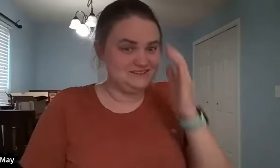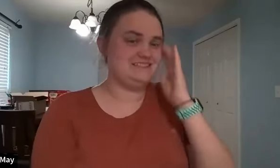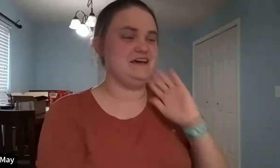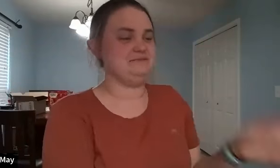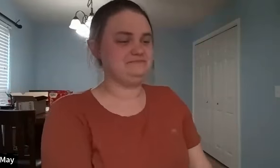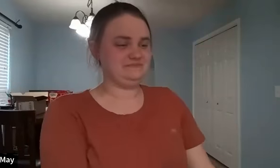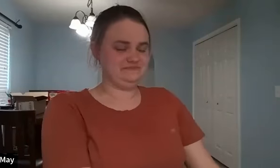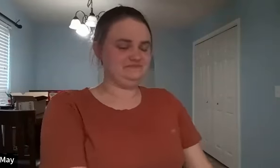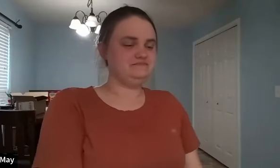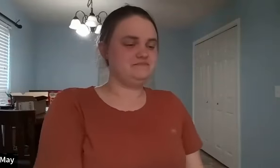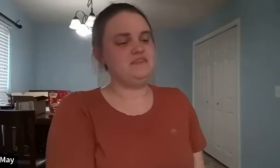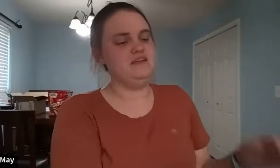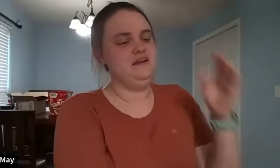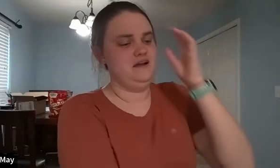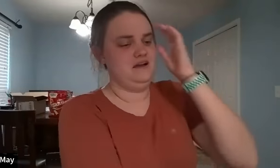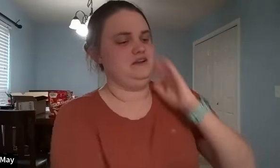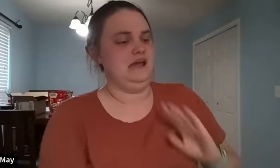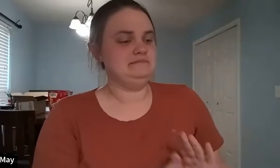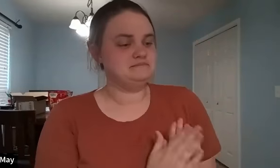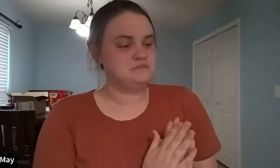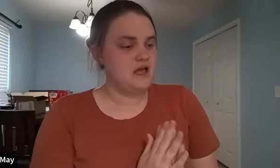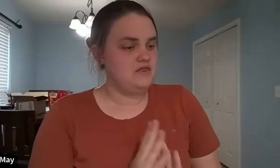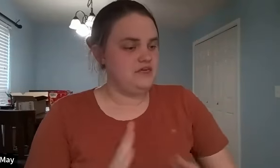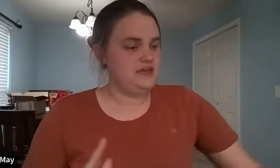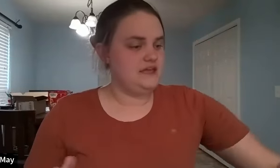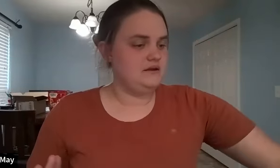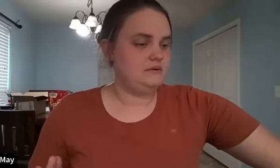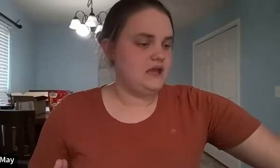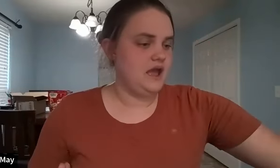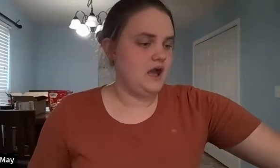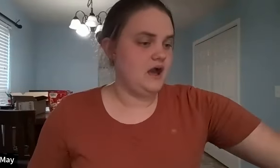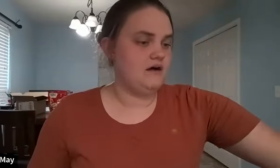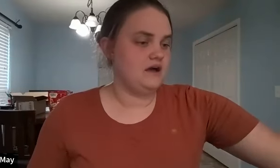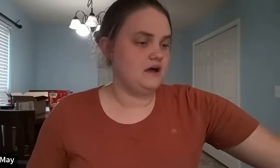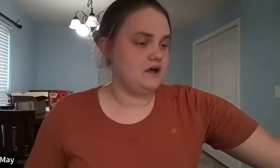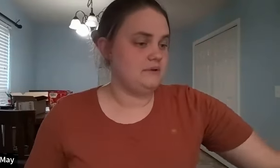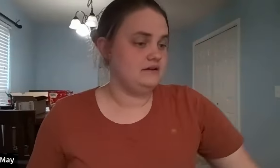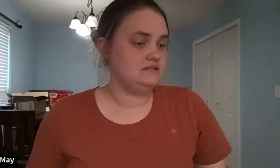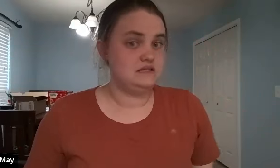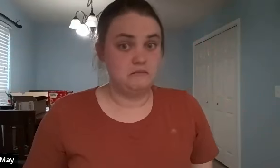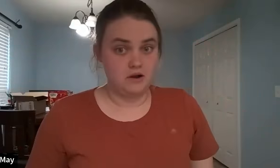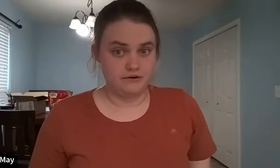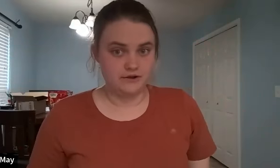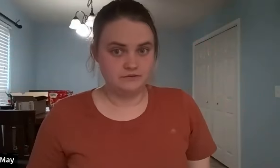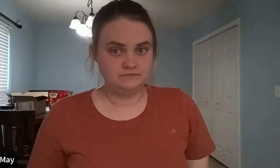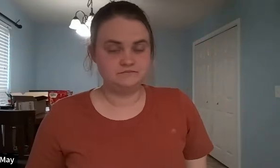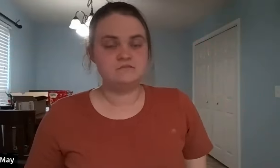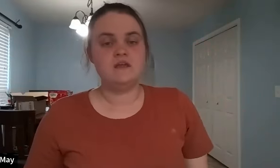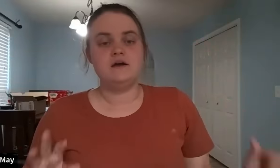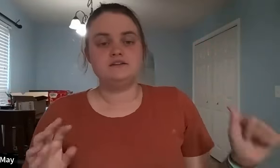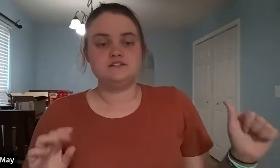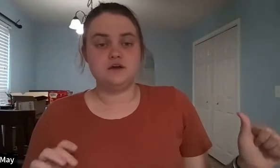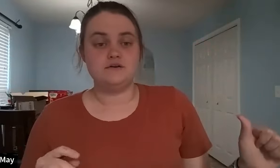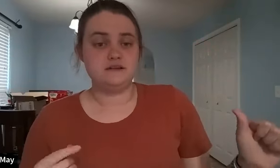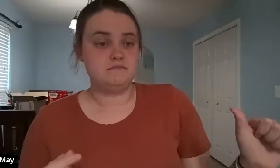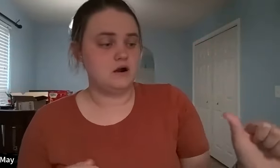So, okay. Then we have tomorrow. So tomorrow